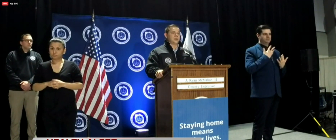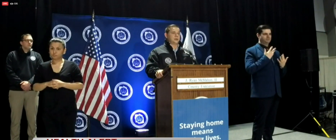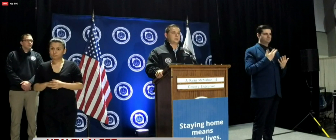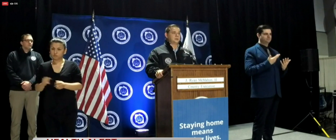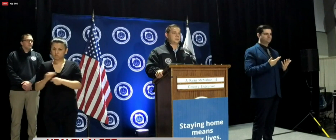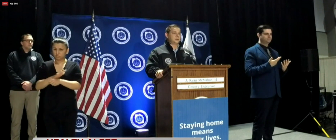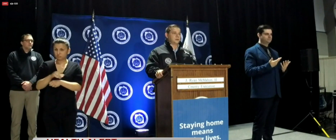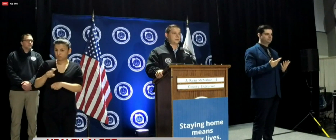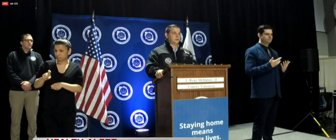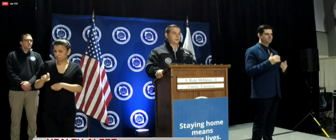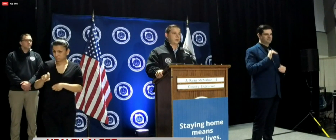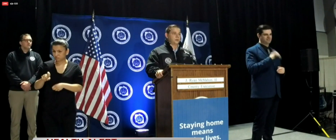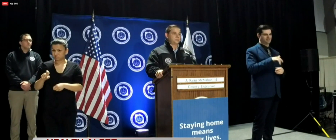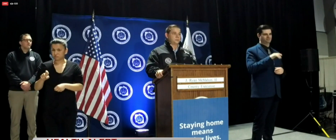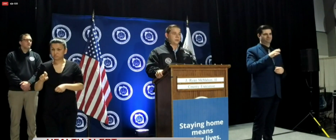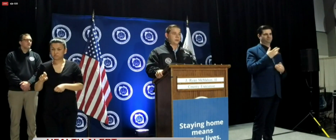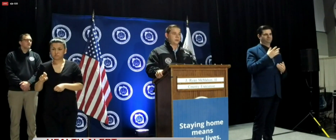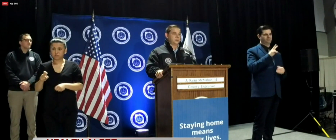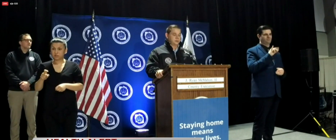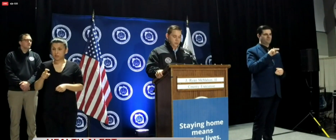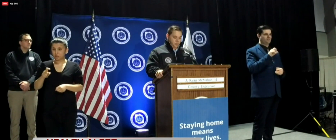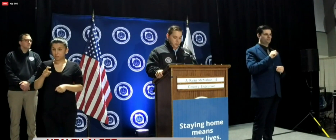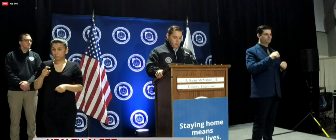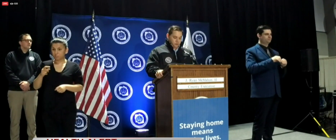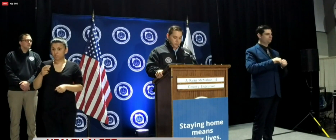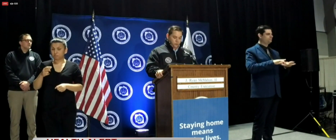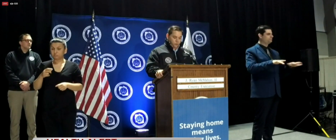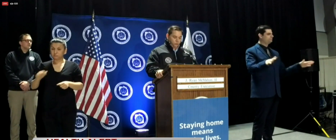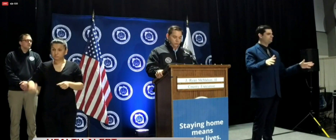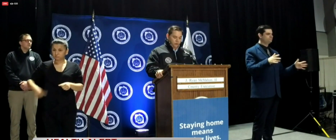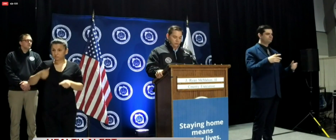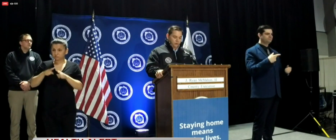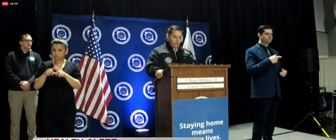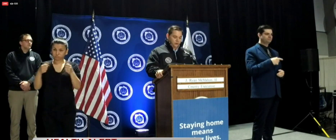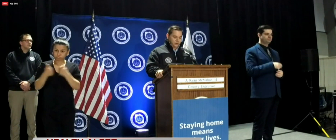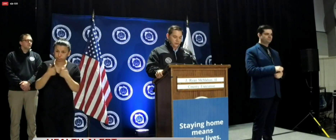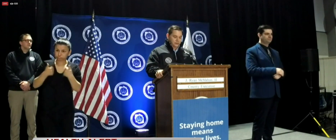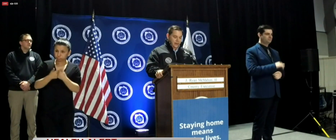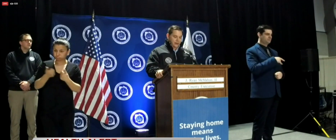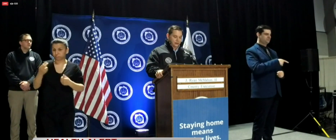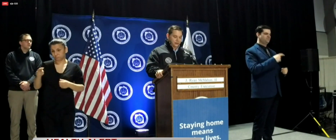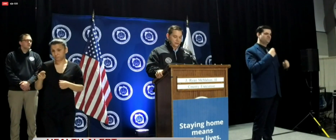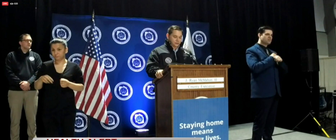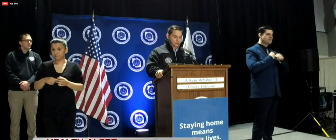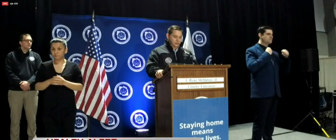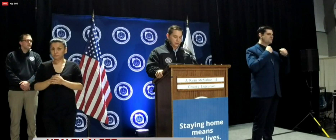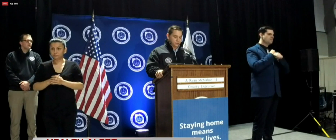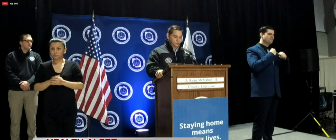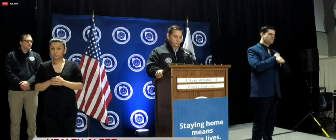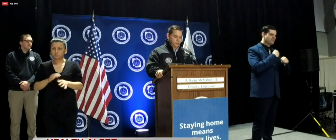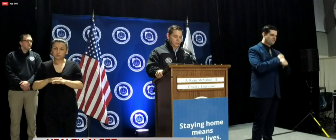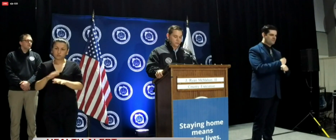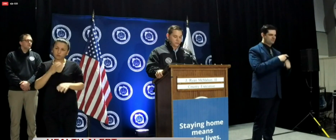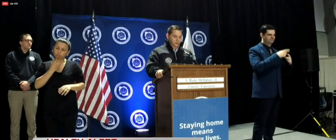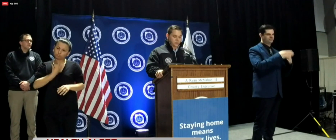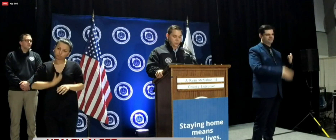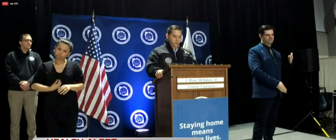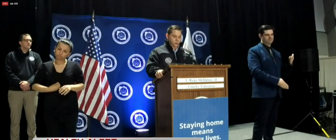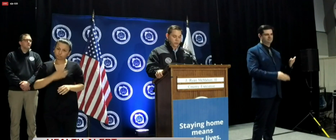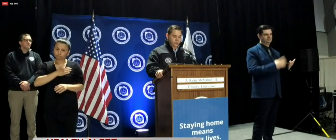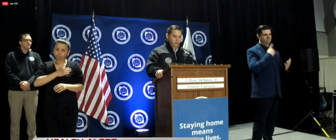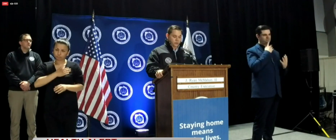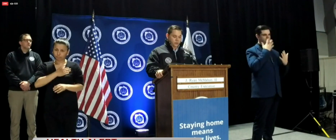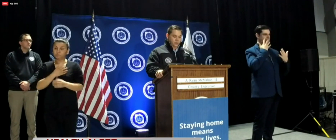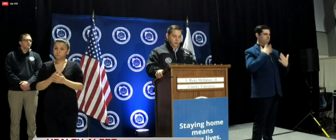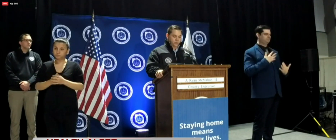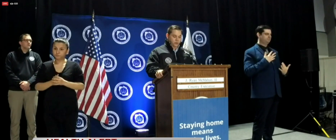you get it, you're in for a fight. And so we're very, very sad, as many of us are in Holy